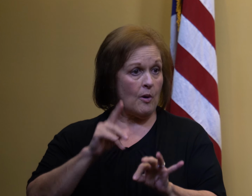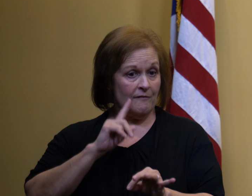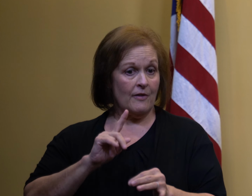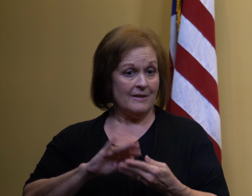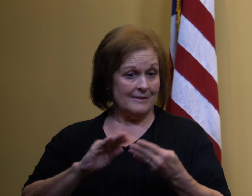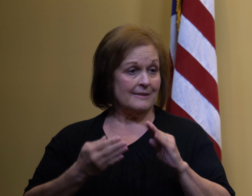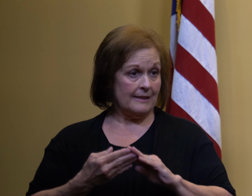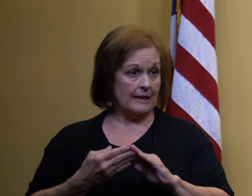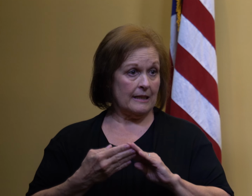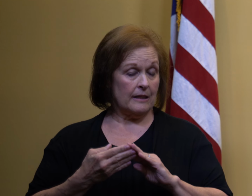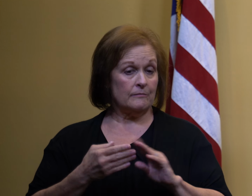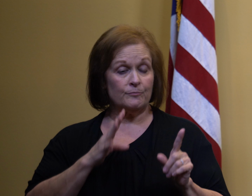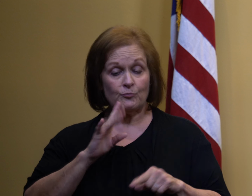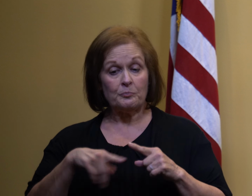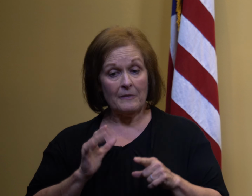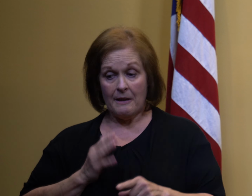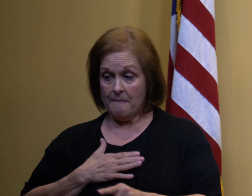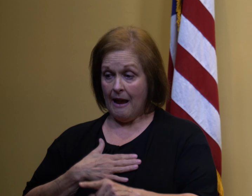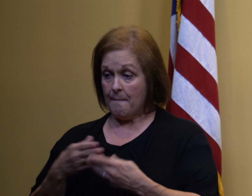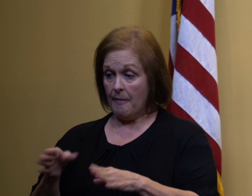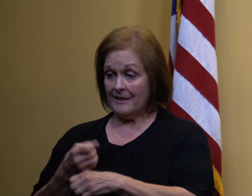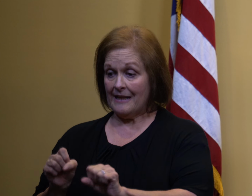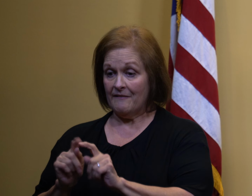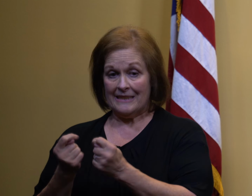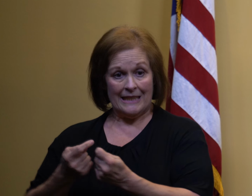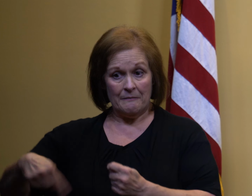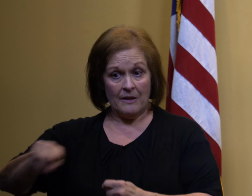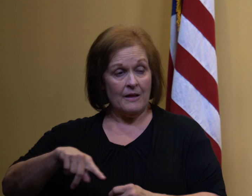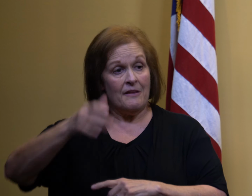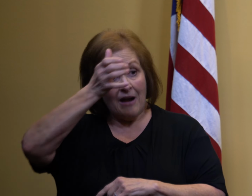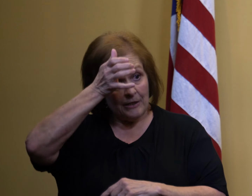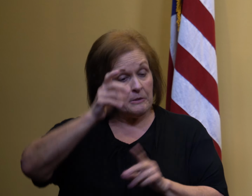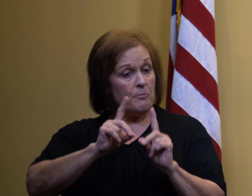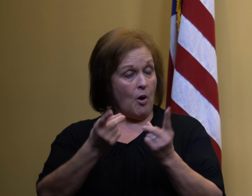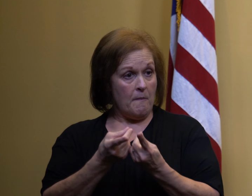Orleans, to me directly, when you talk about my public safety team, nothing. The fire department